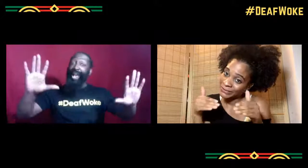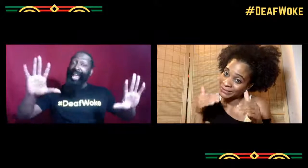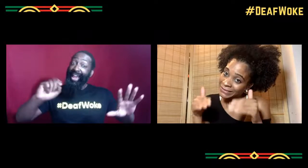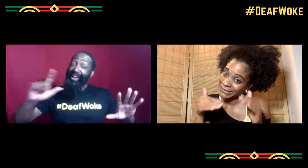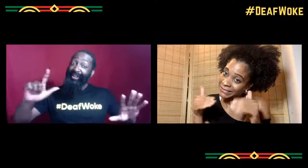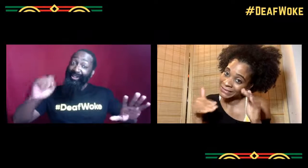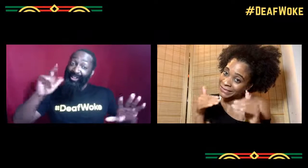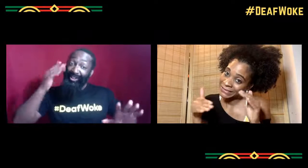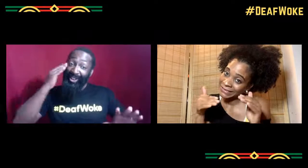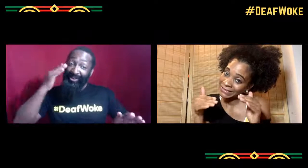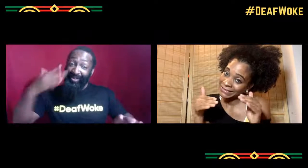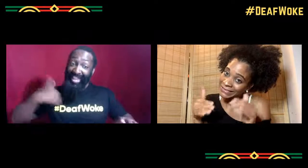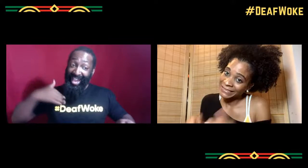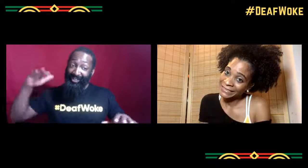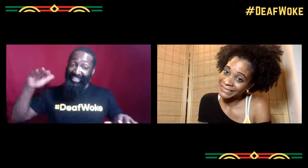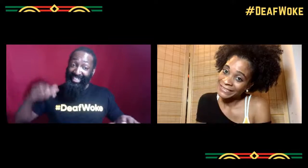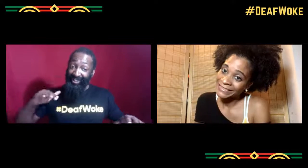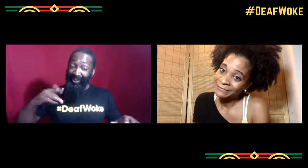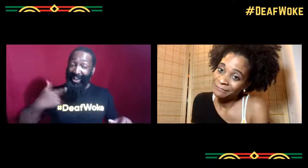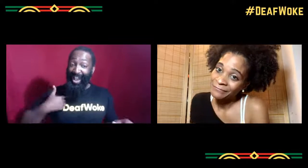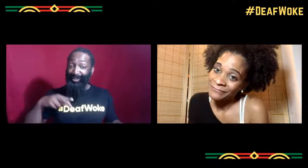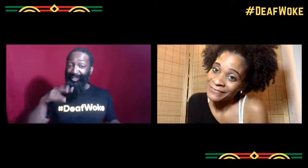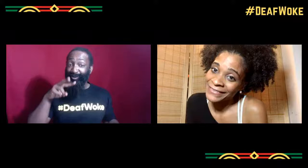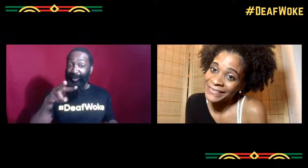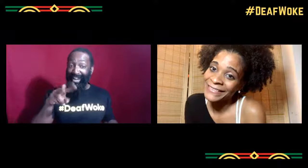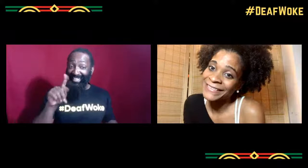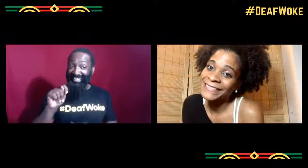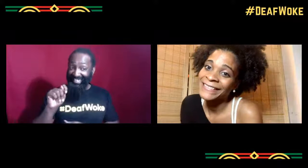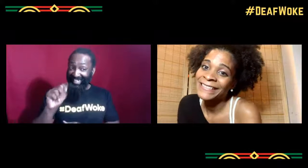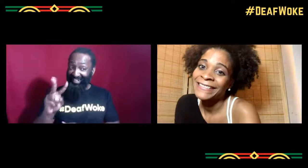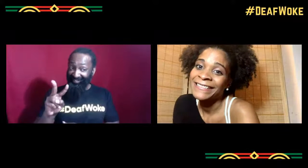Yeah. Technology is progressing.